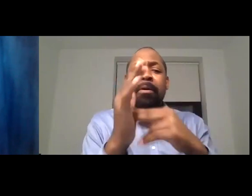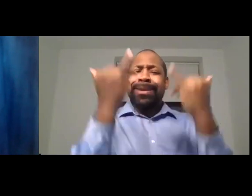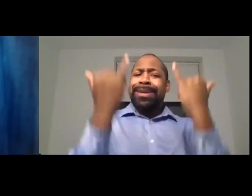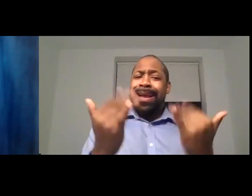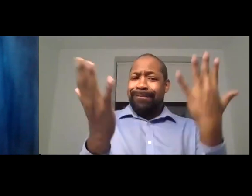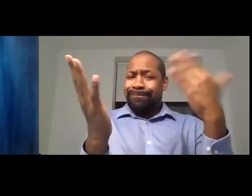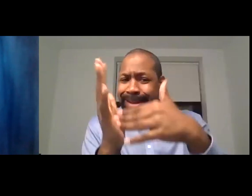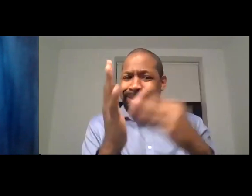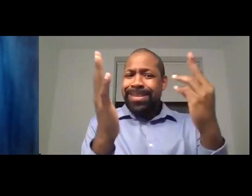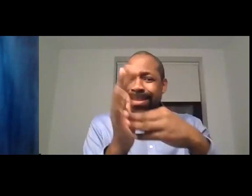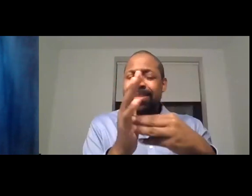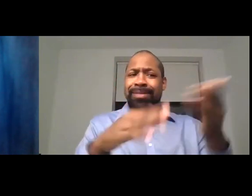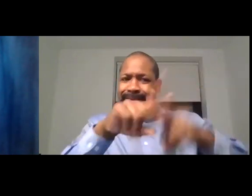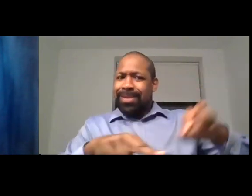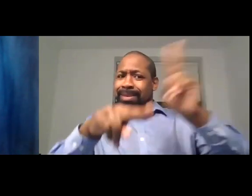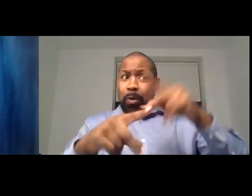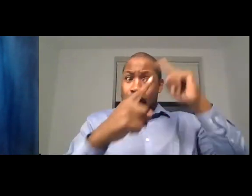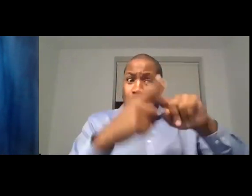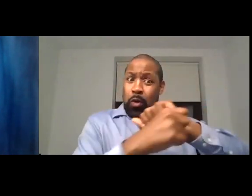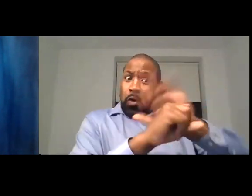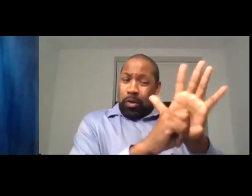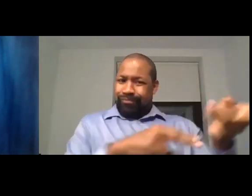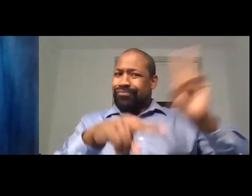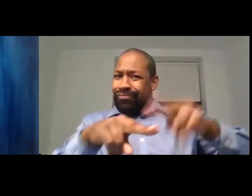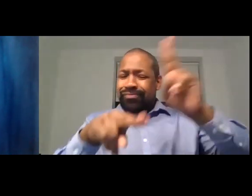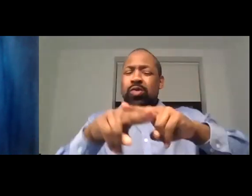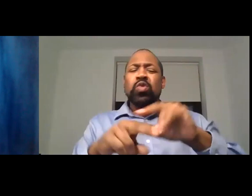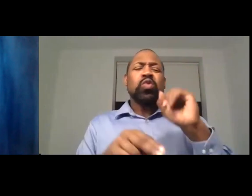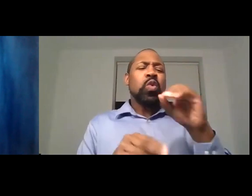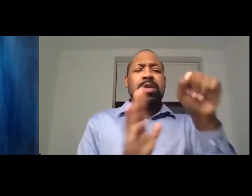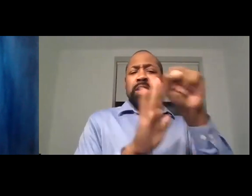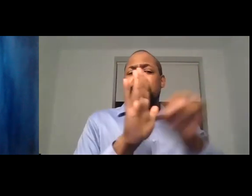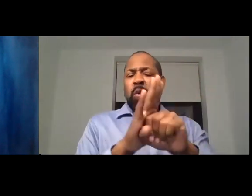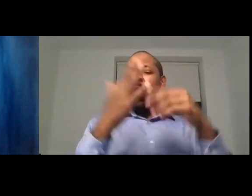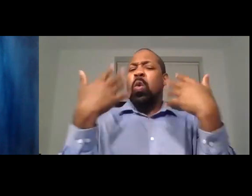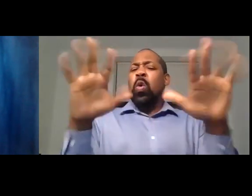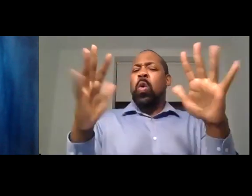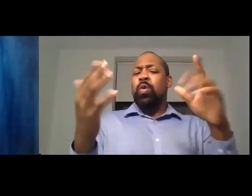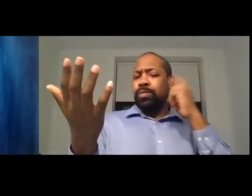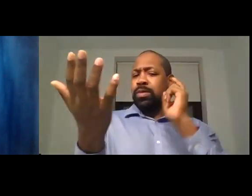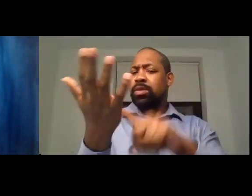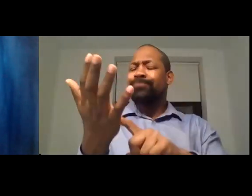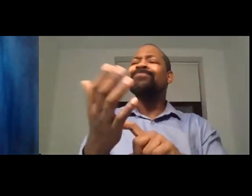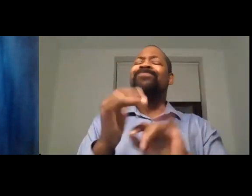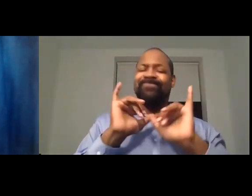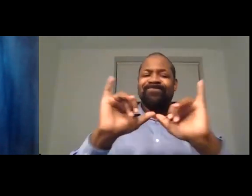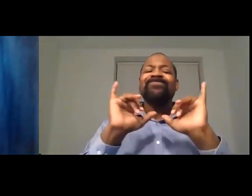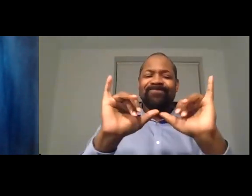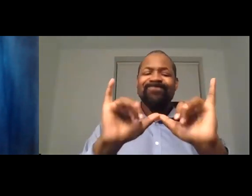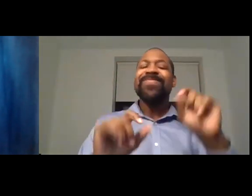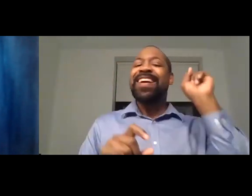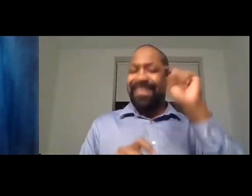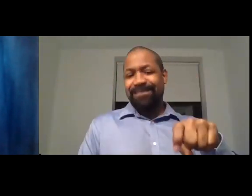the past, we would get a few thousand. Now we're up to 5,000 or 6,000. And with COVID, the requests have even more